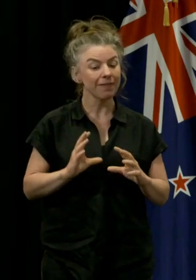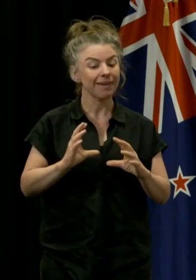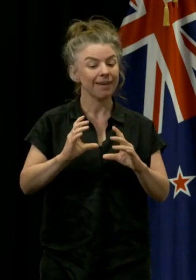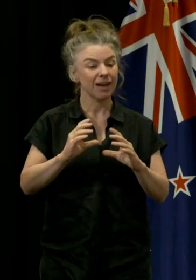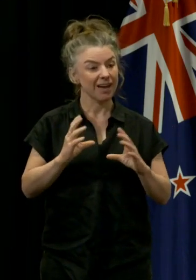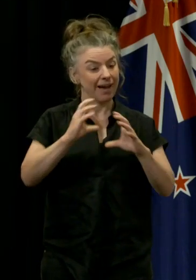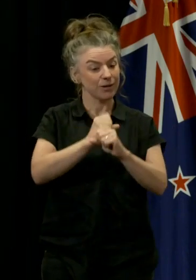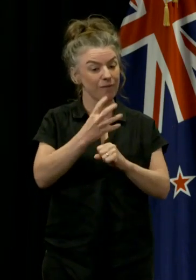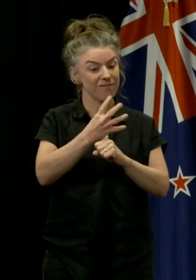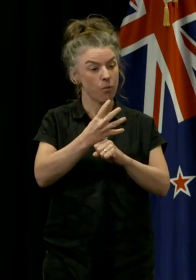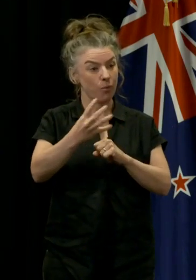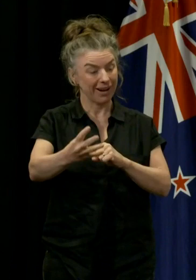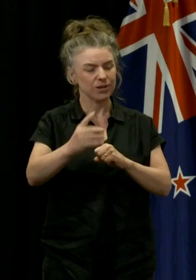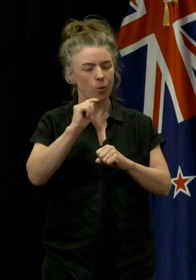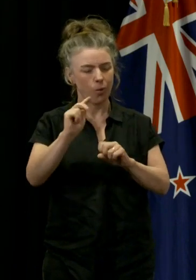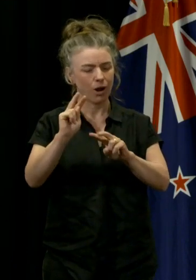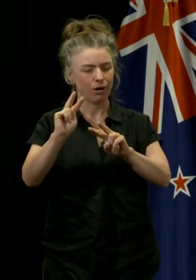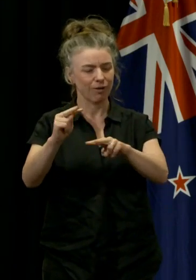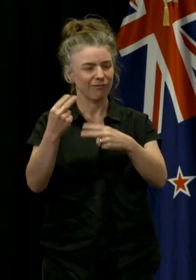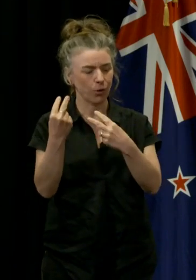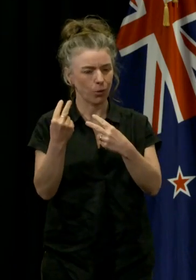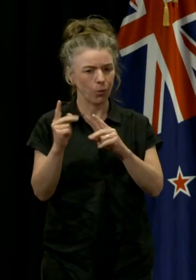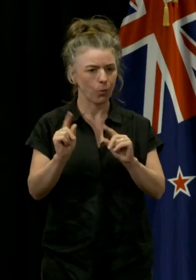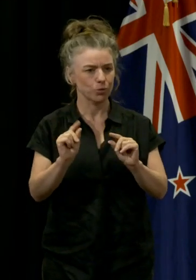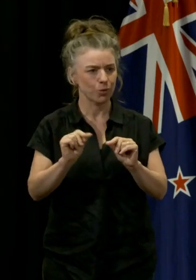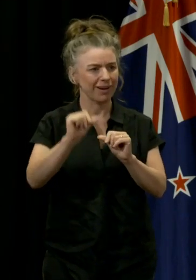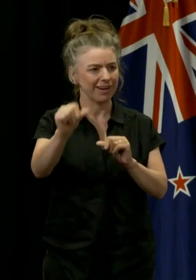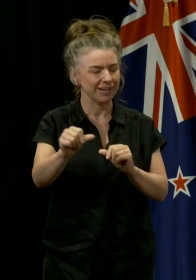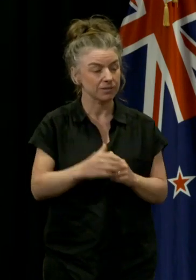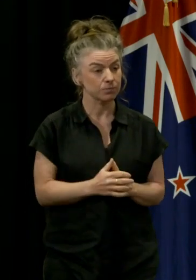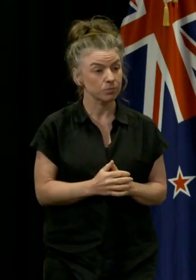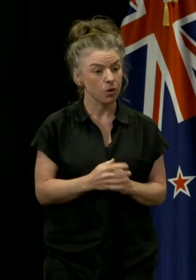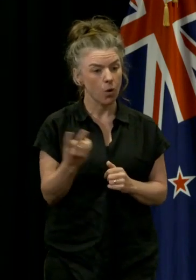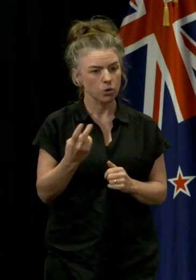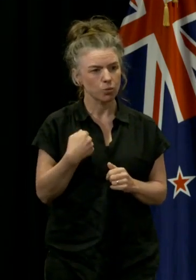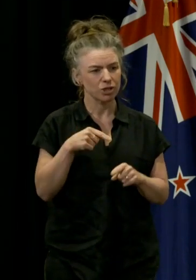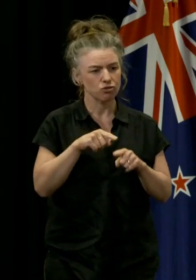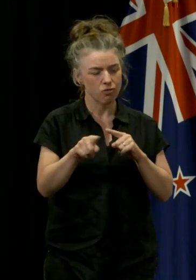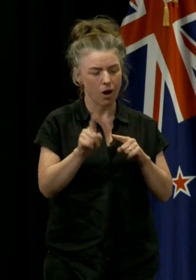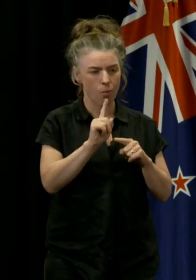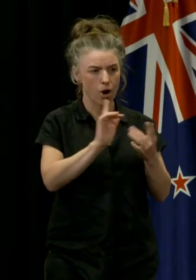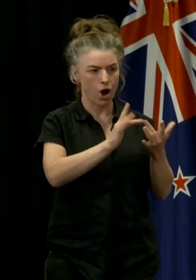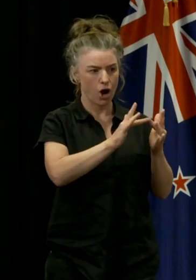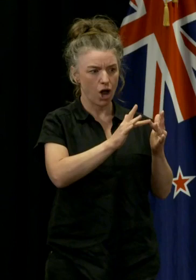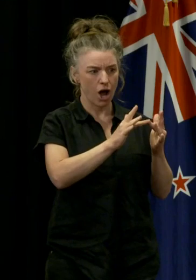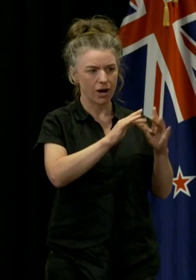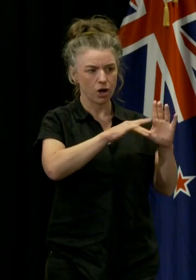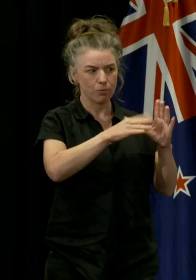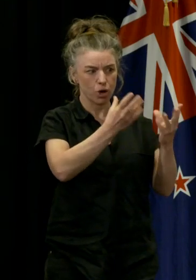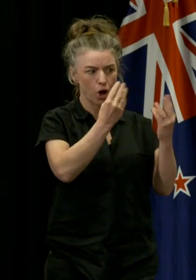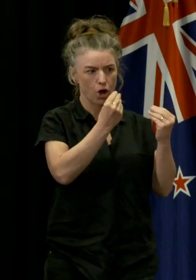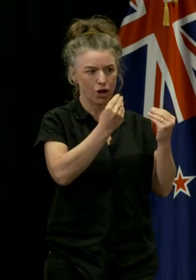we'll be reassessing and we'll be preparing. We're also working very hard to scale up the online learning opportunities that are